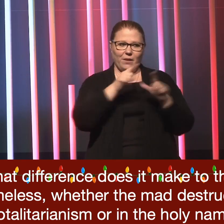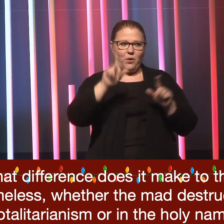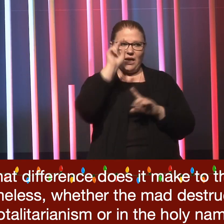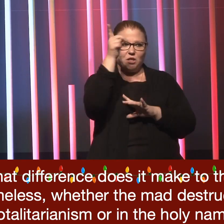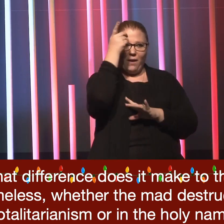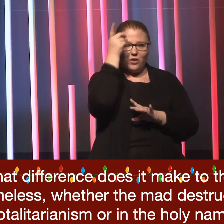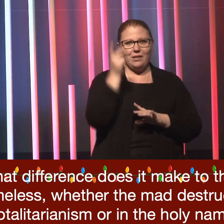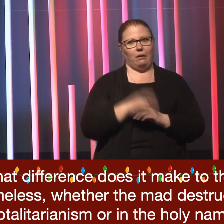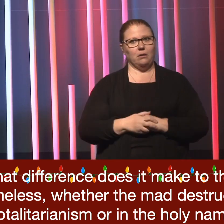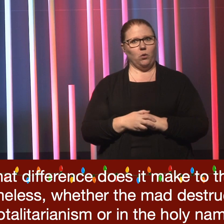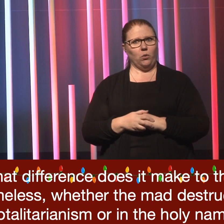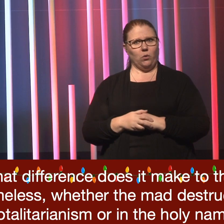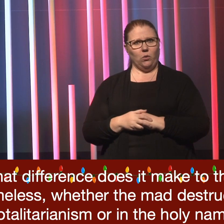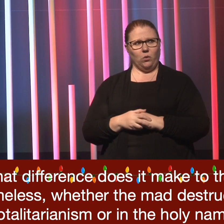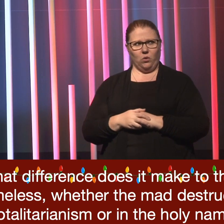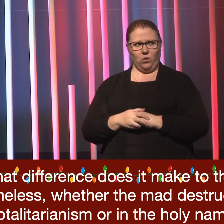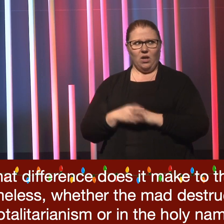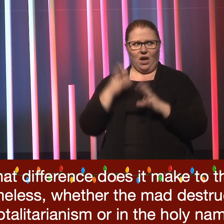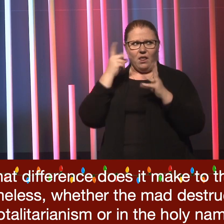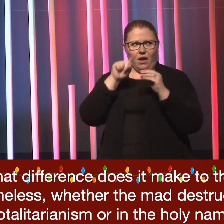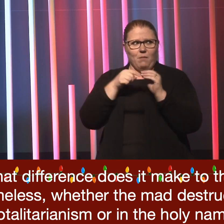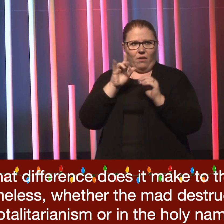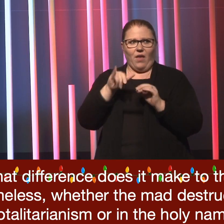That's one that will keep you up at night.